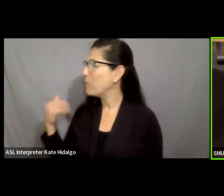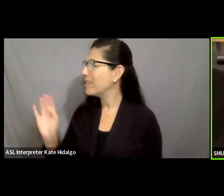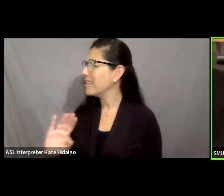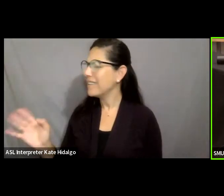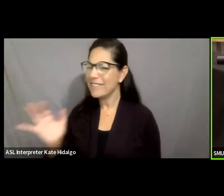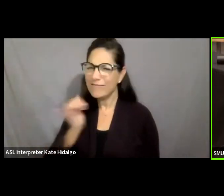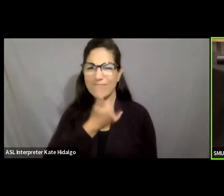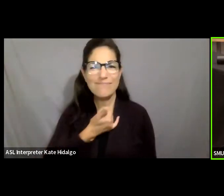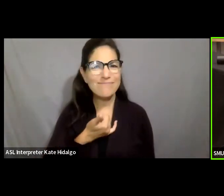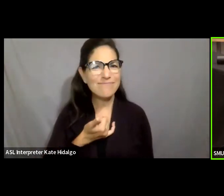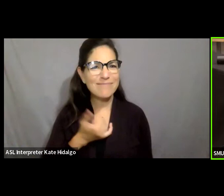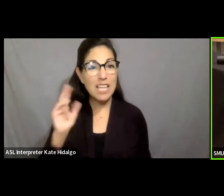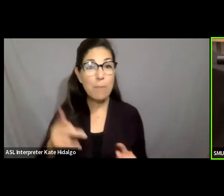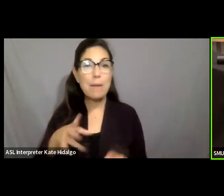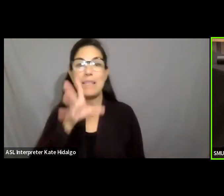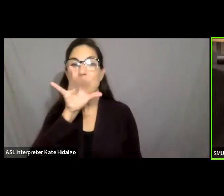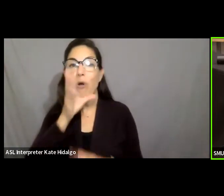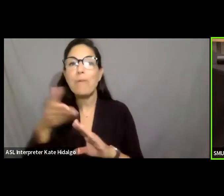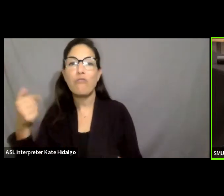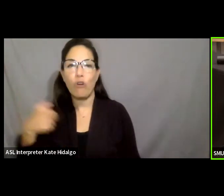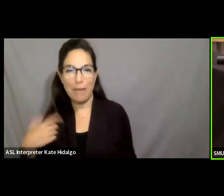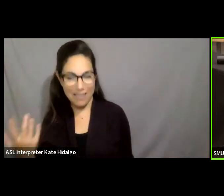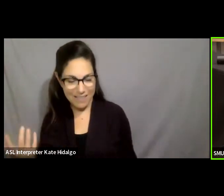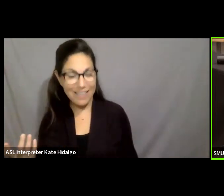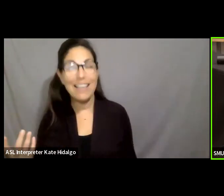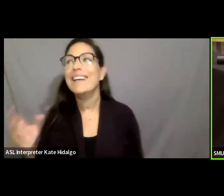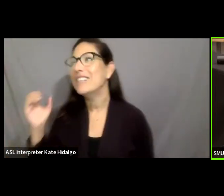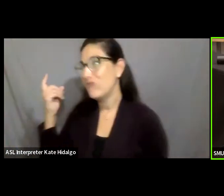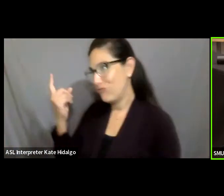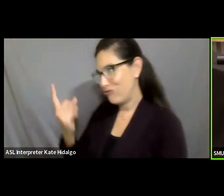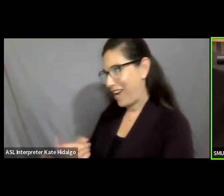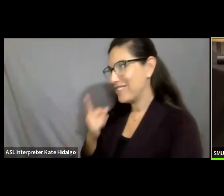came out wrong. The ones who spoke before you. Exactly. There you go.